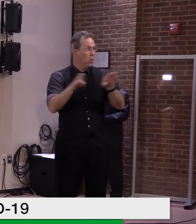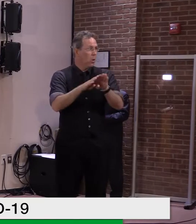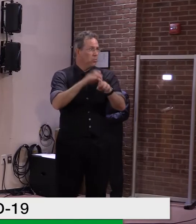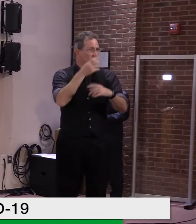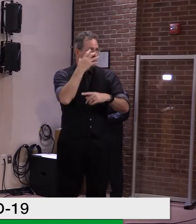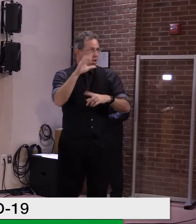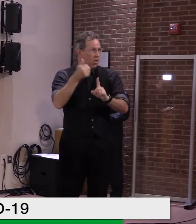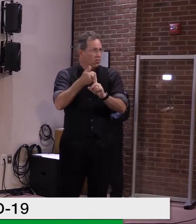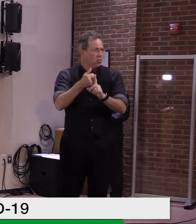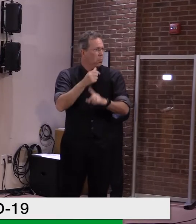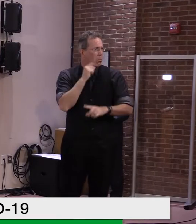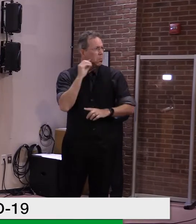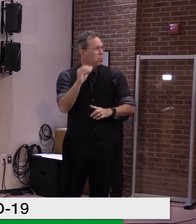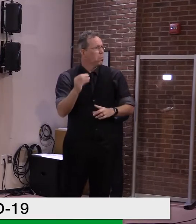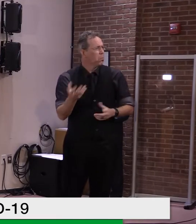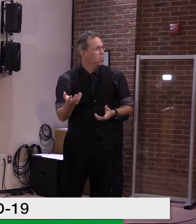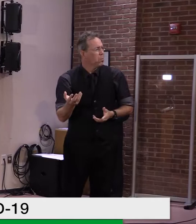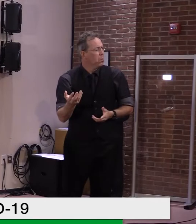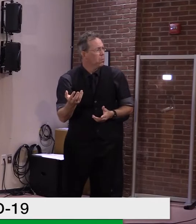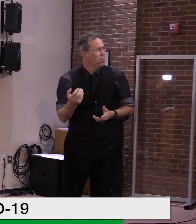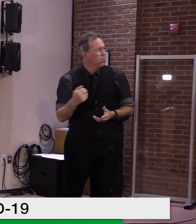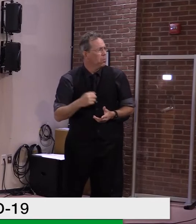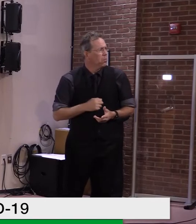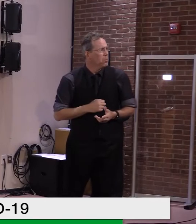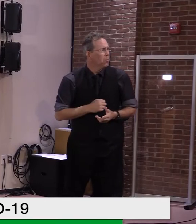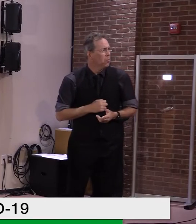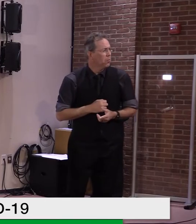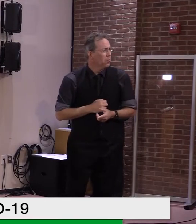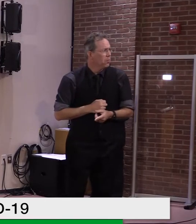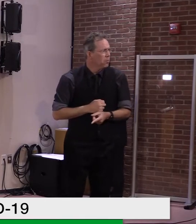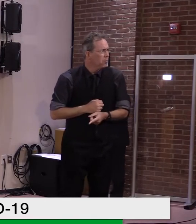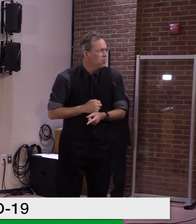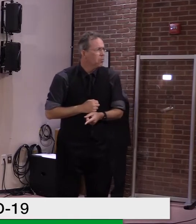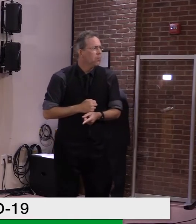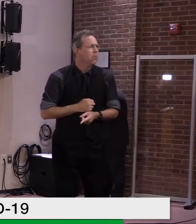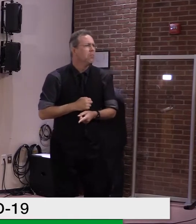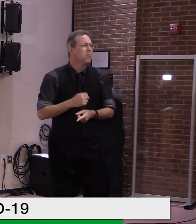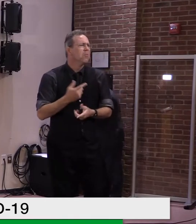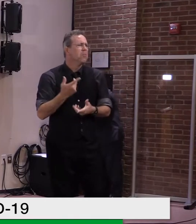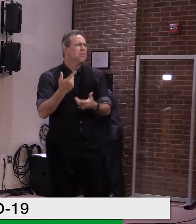this time of year, though it is definitely warm in classrooms right now.